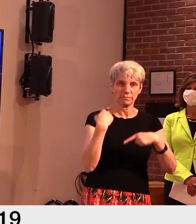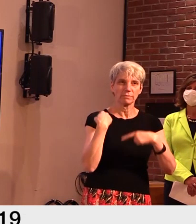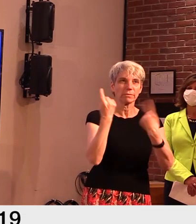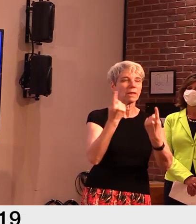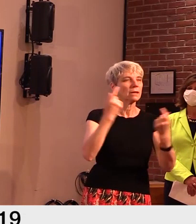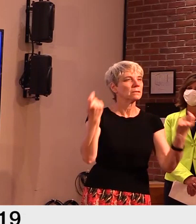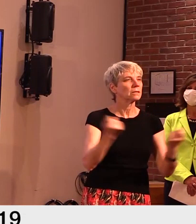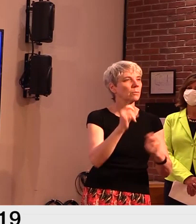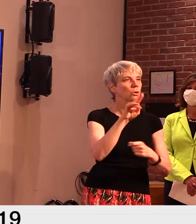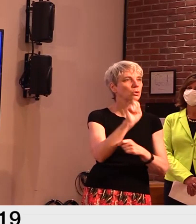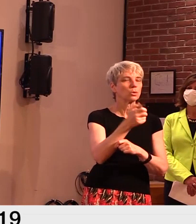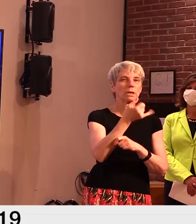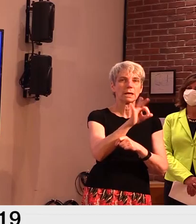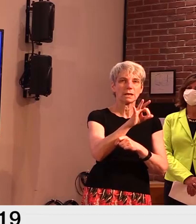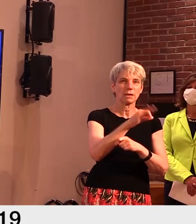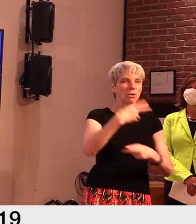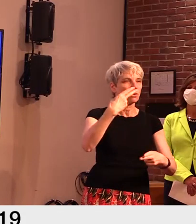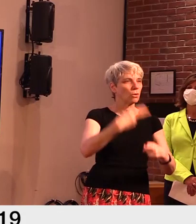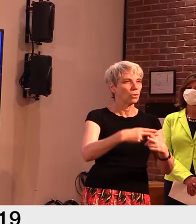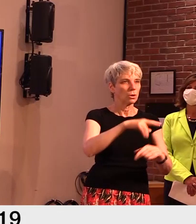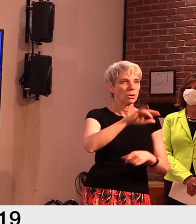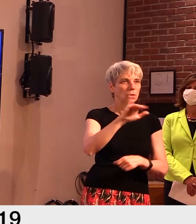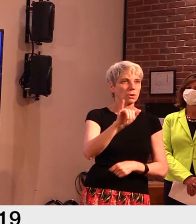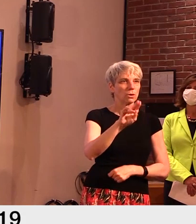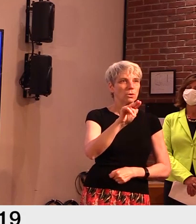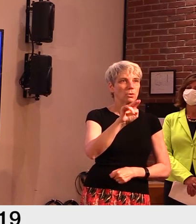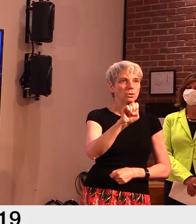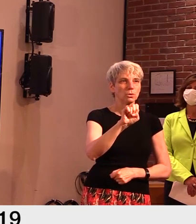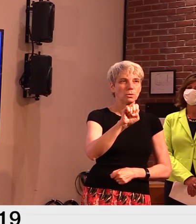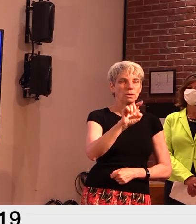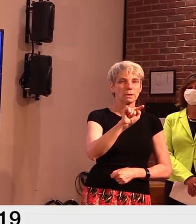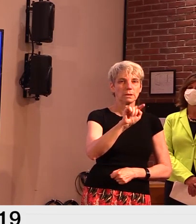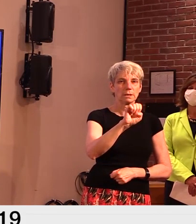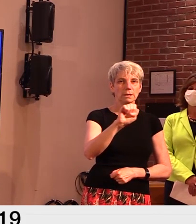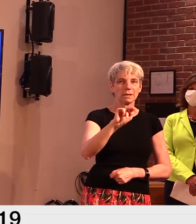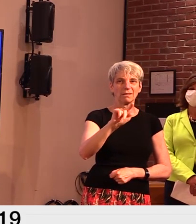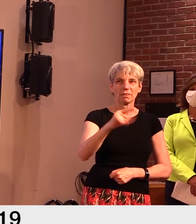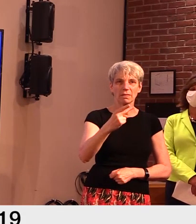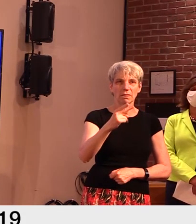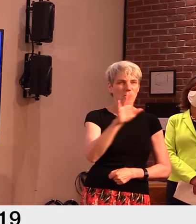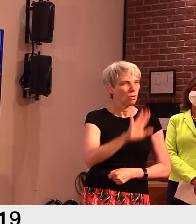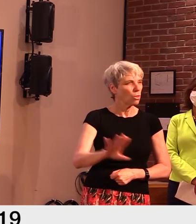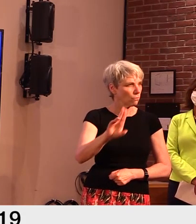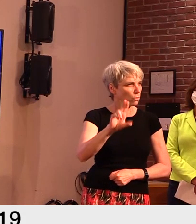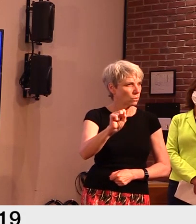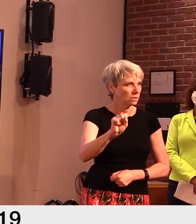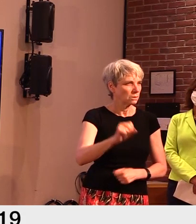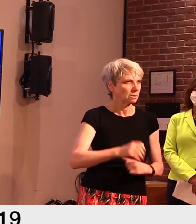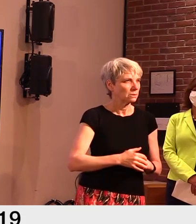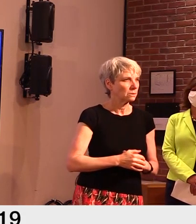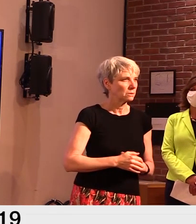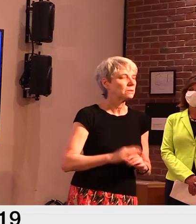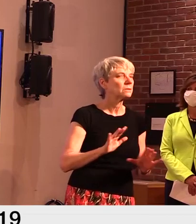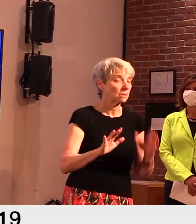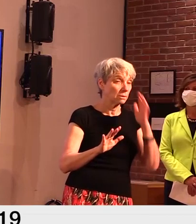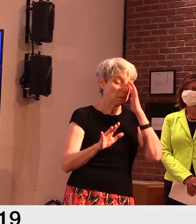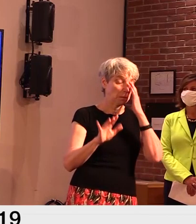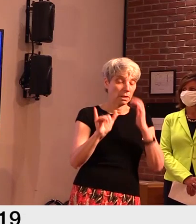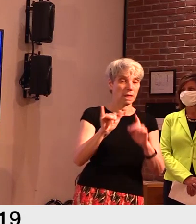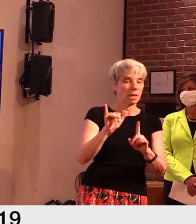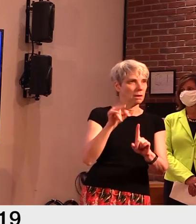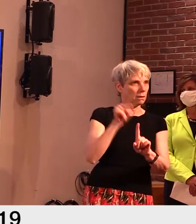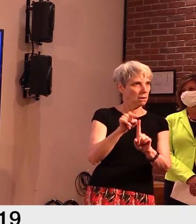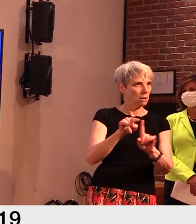Galveston, Texas, and announced the enslaved people were now free. Since then,